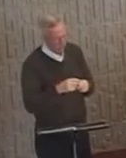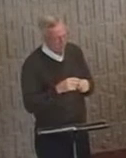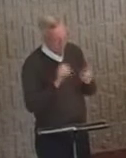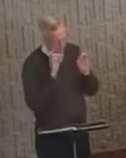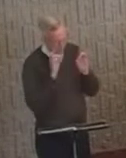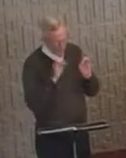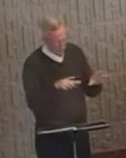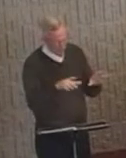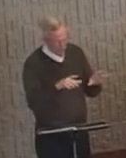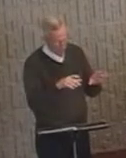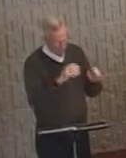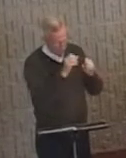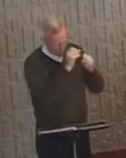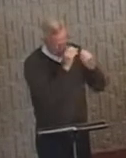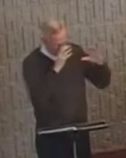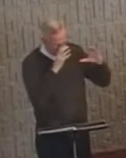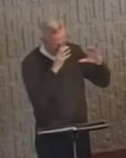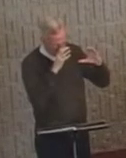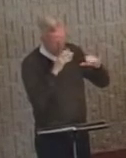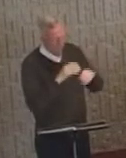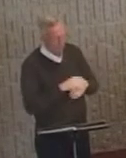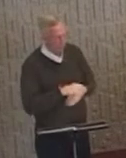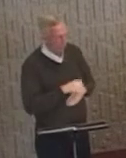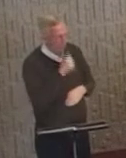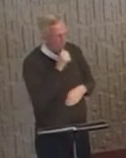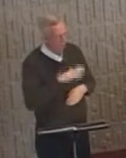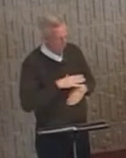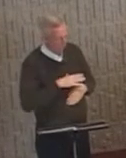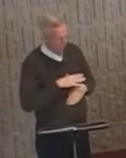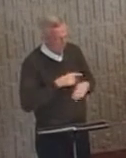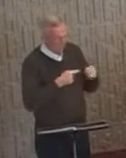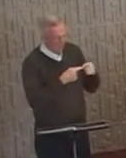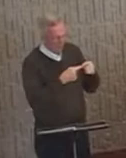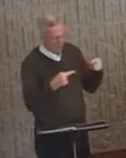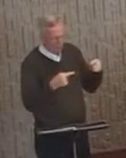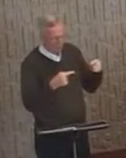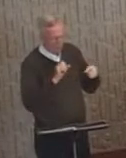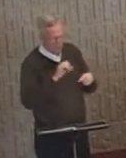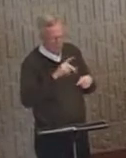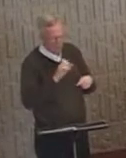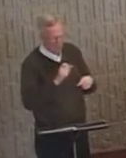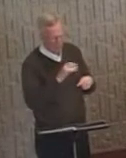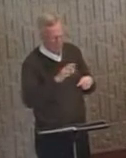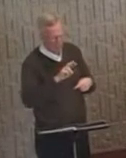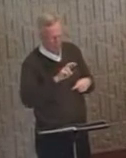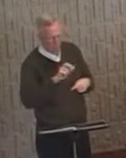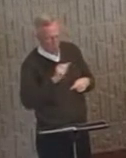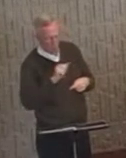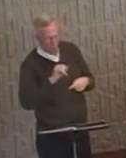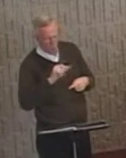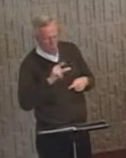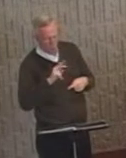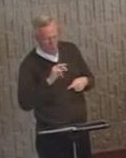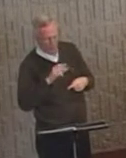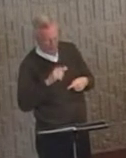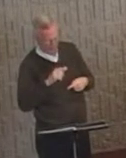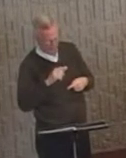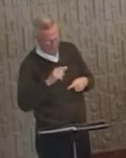Expressway. A woman was on the opposite side of the railing, leaning over the traffic